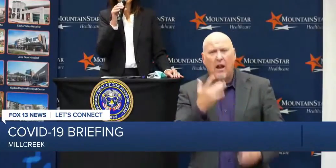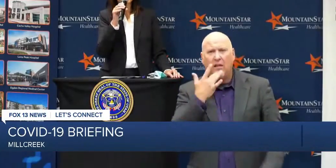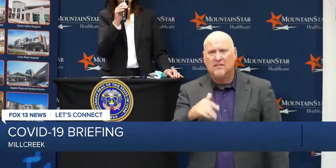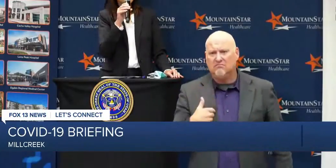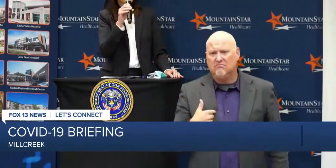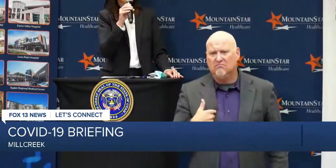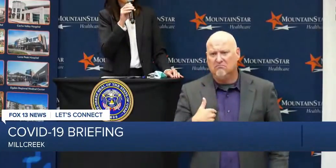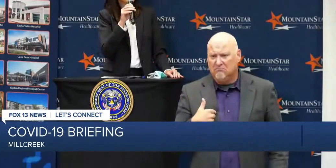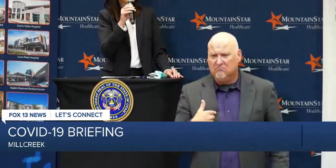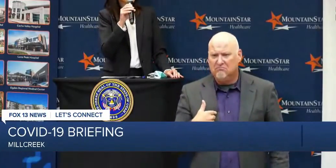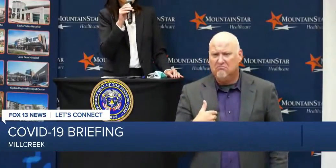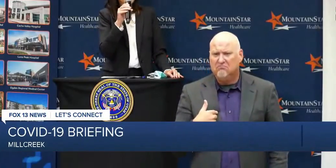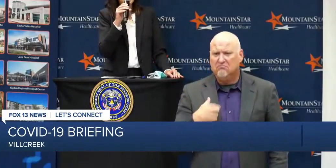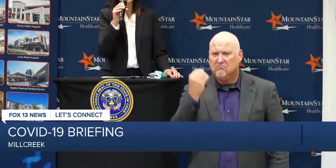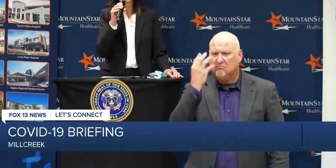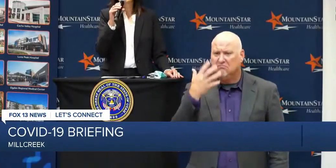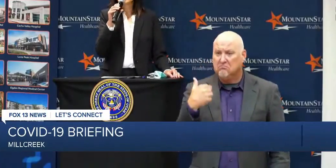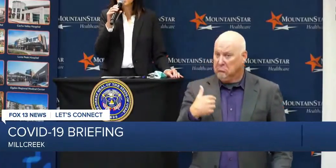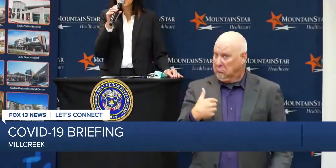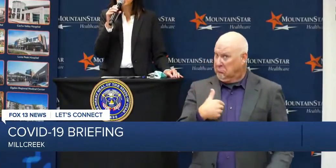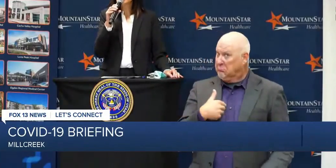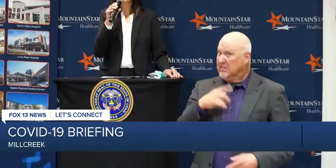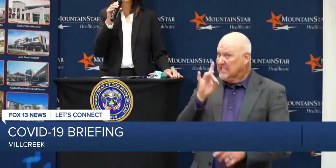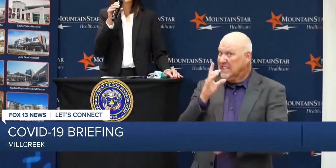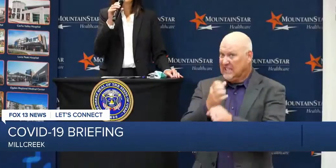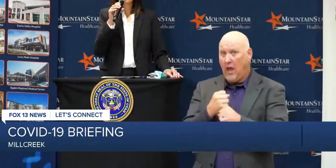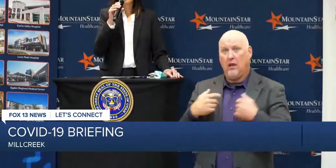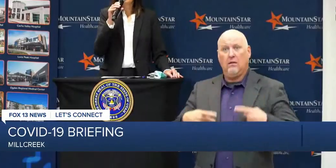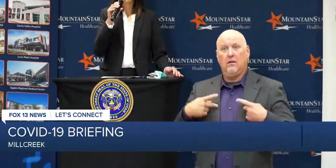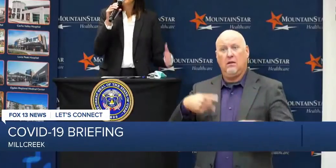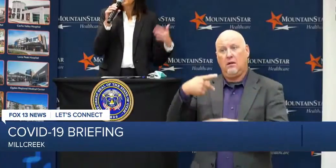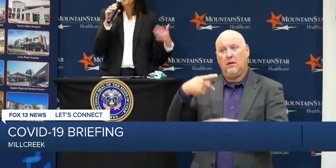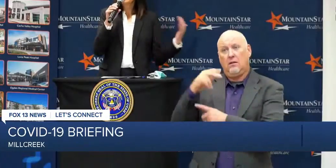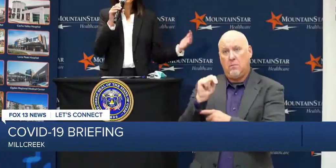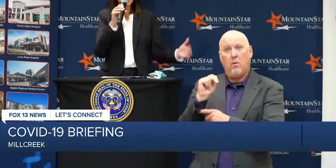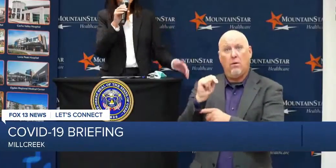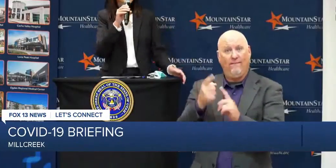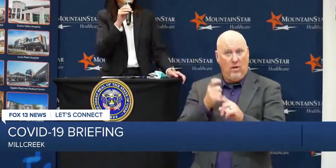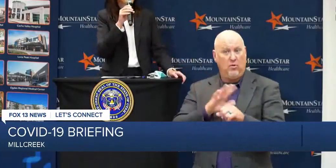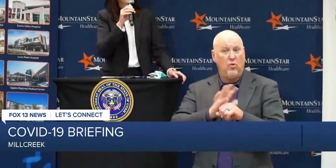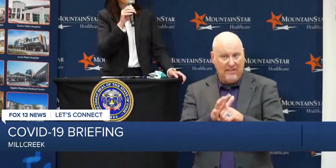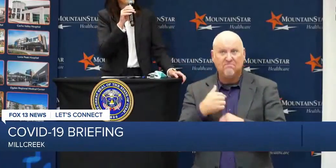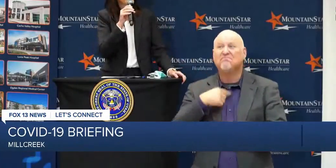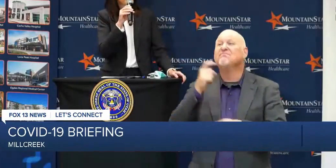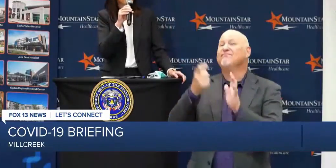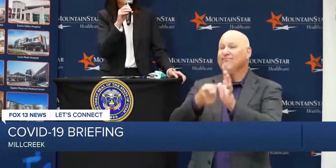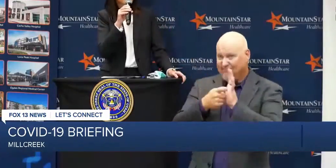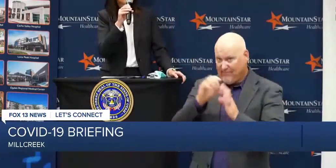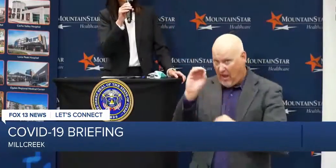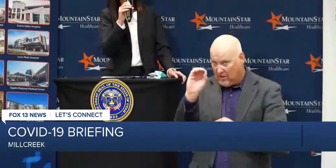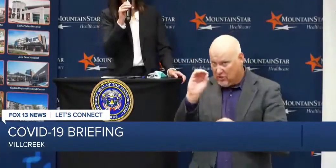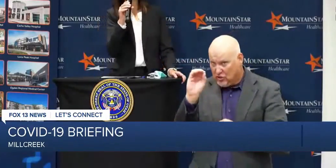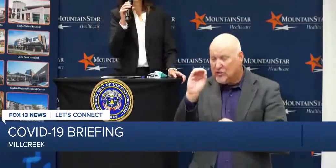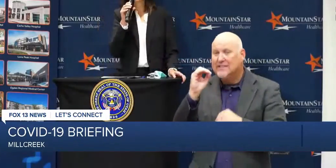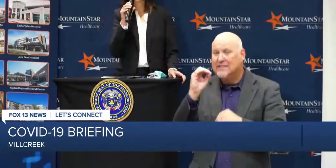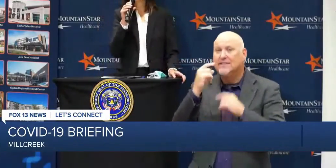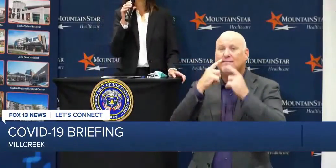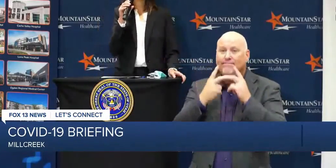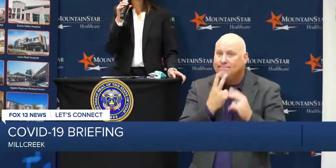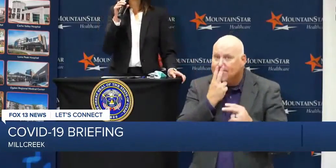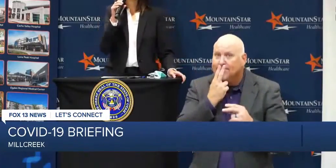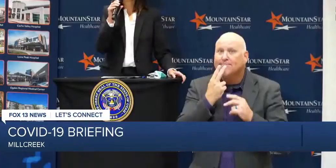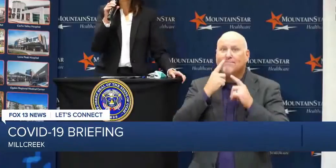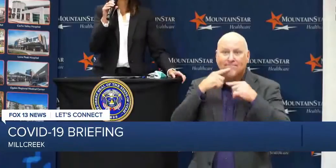supplemental oxygen for several months. And I still, although I feel sometimes like, yes, I'm fully recovered, I still suffer